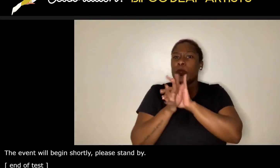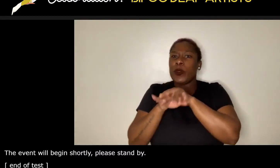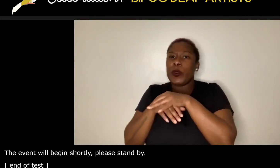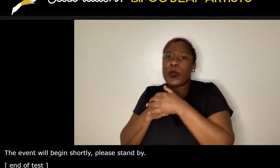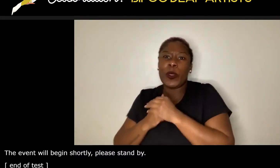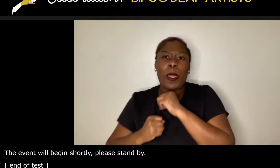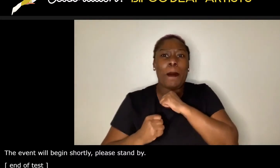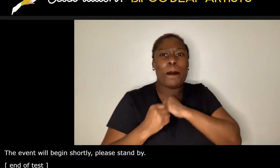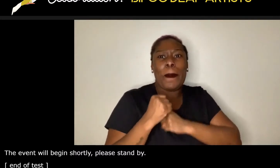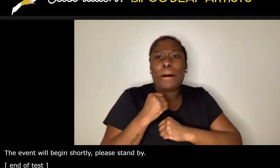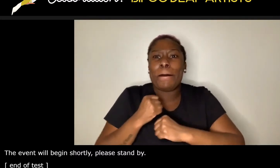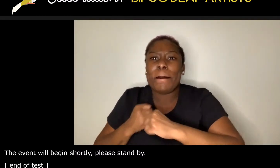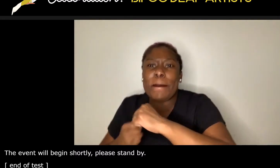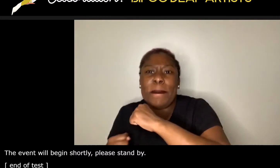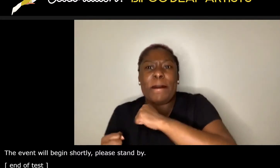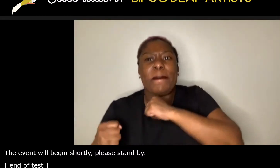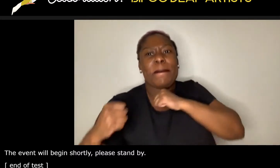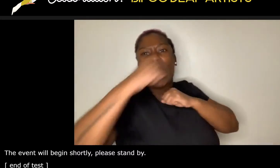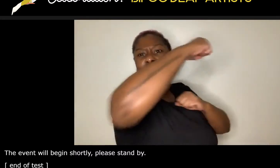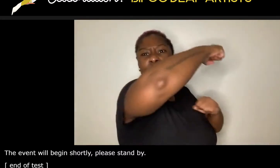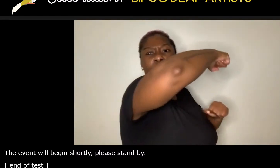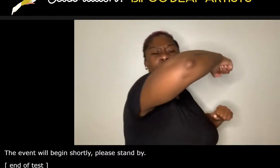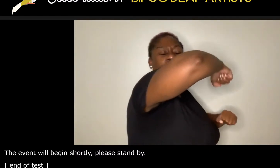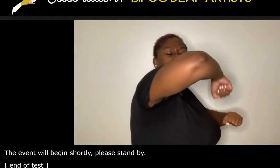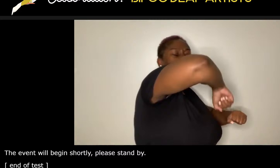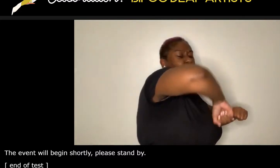wait, and I'm ready.